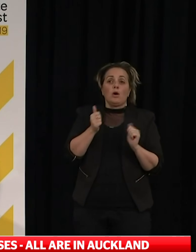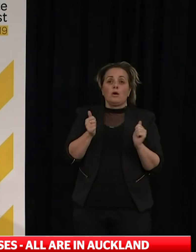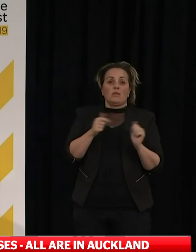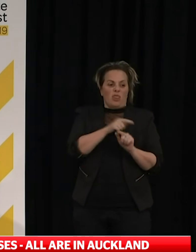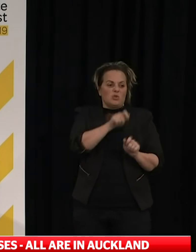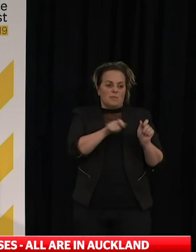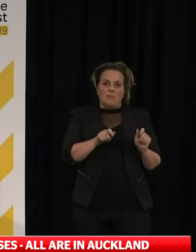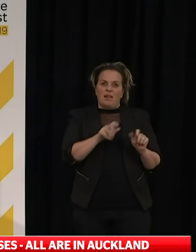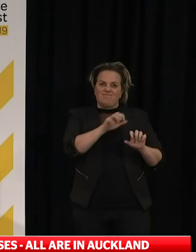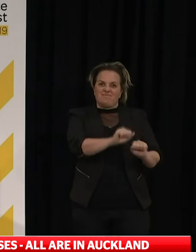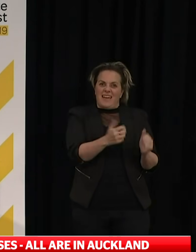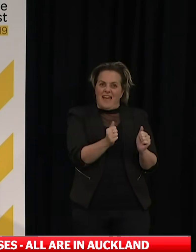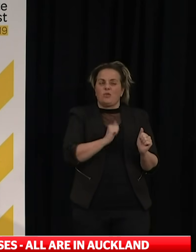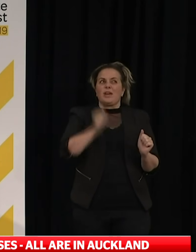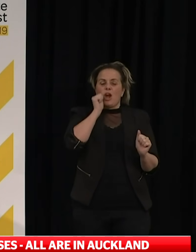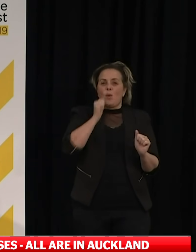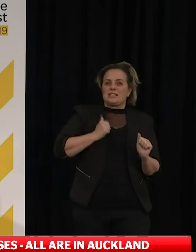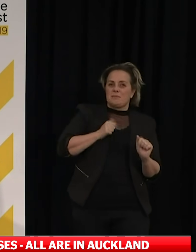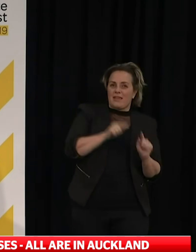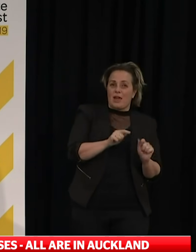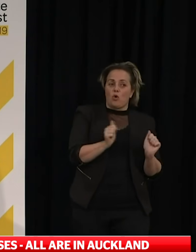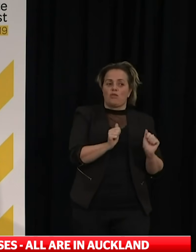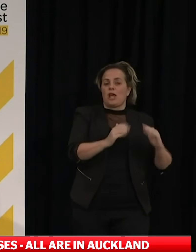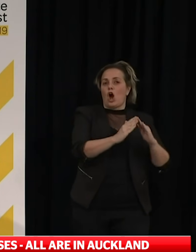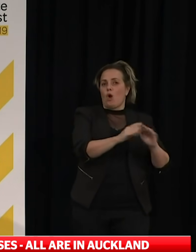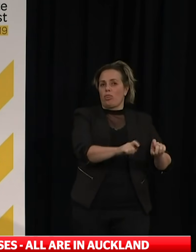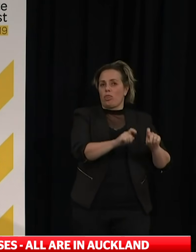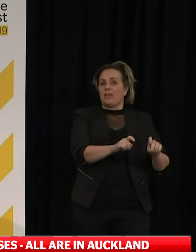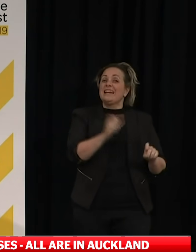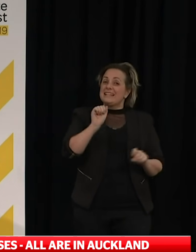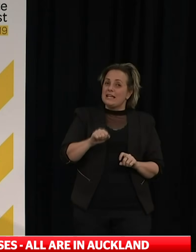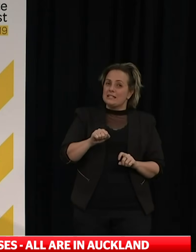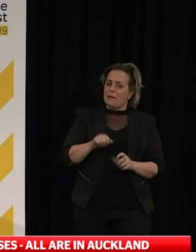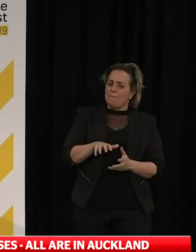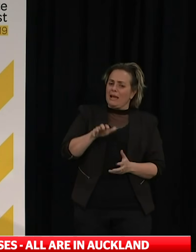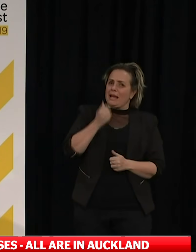isolating, that does mean that while it's a bigger number, it's less